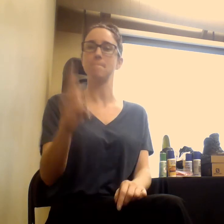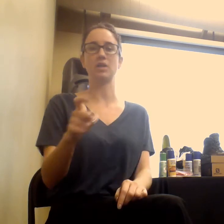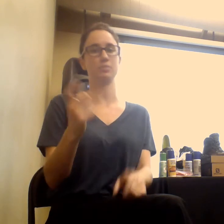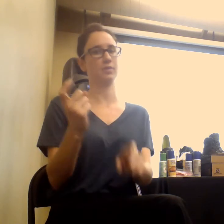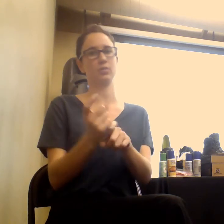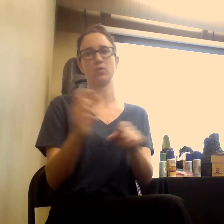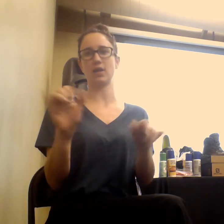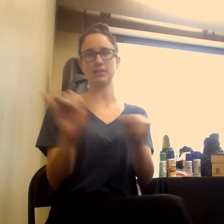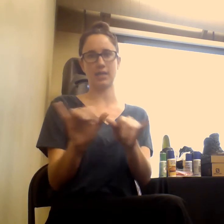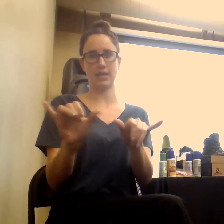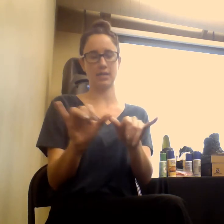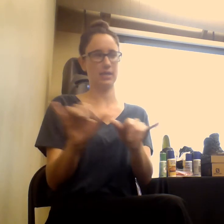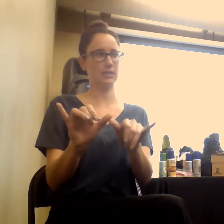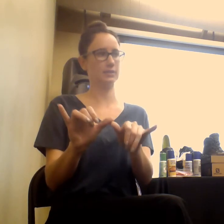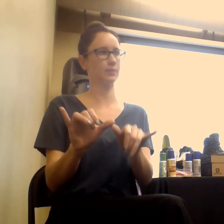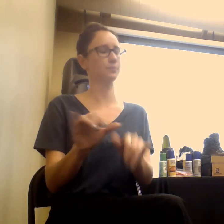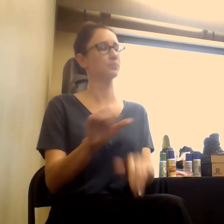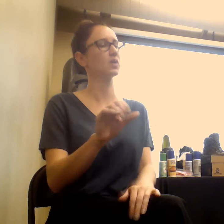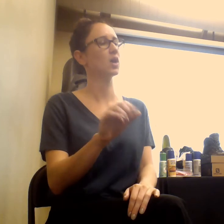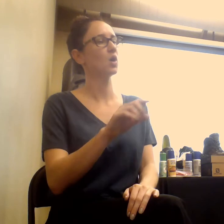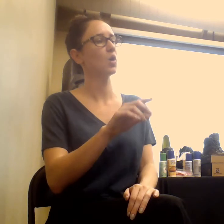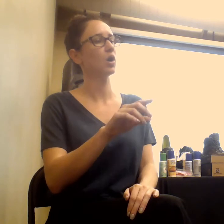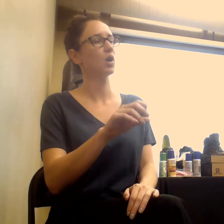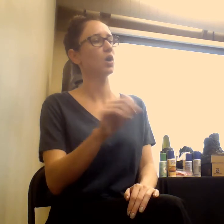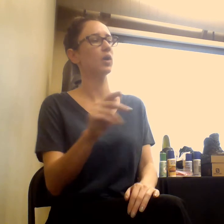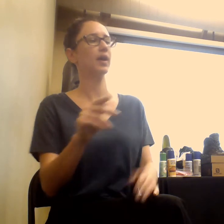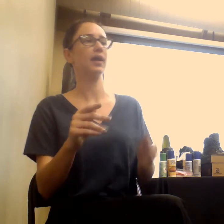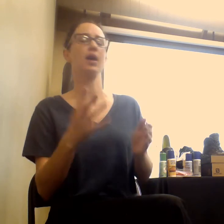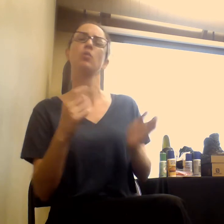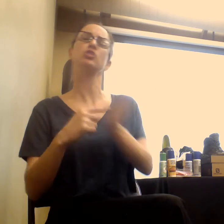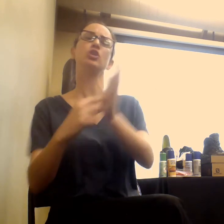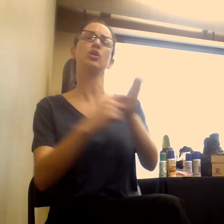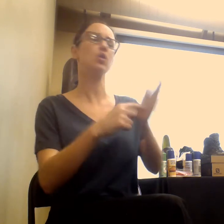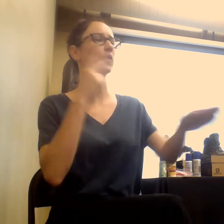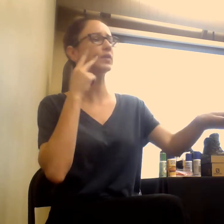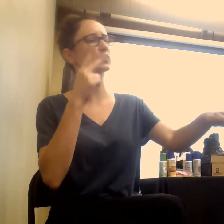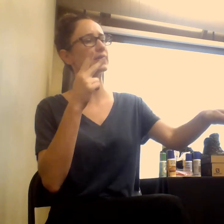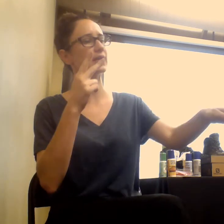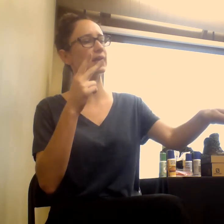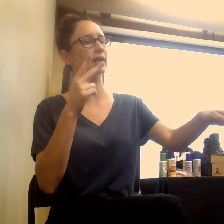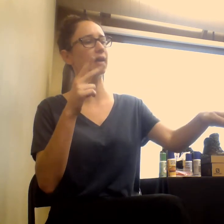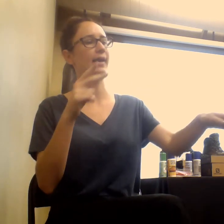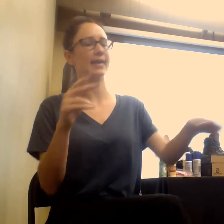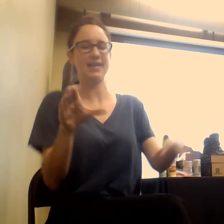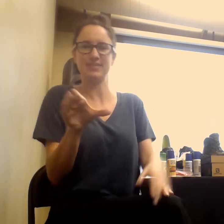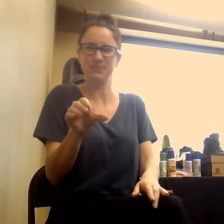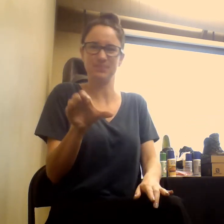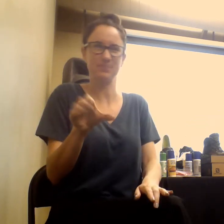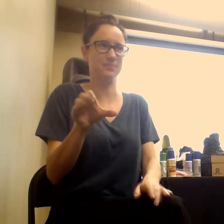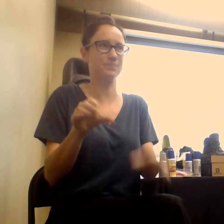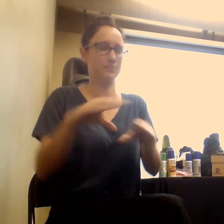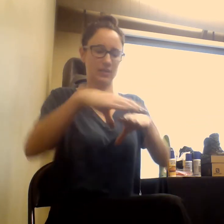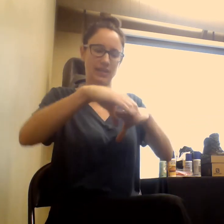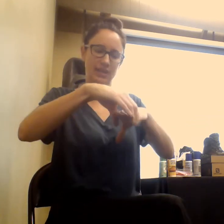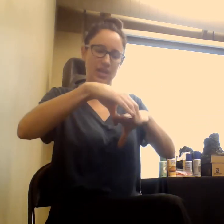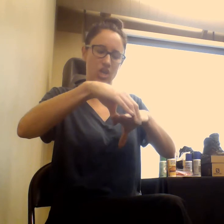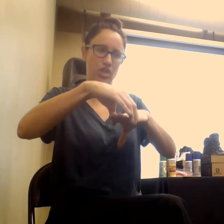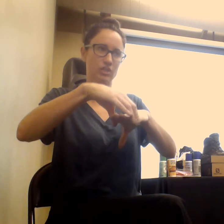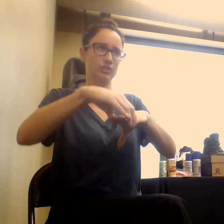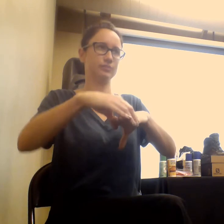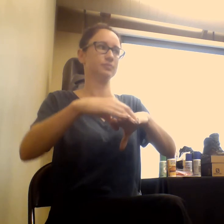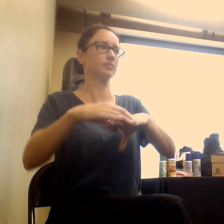he's probably either has a skinny foot, and he's probably not the best candidate for the next, situation that I'm gonna show